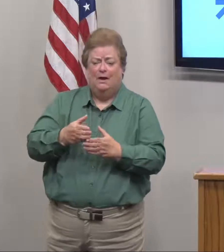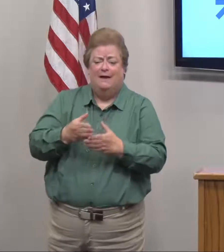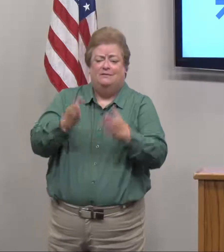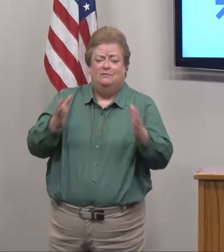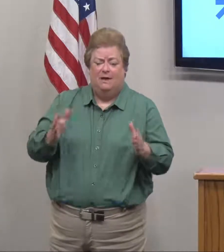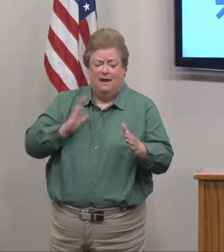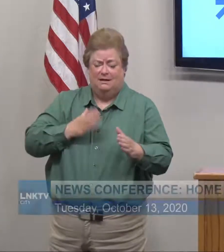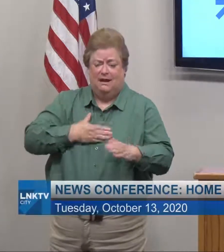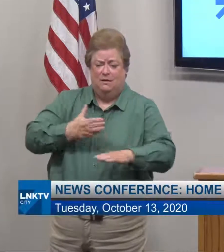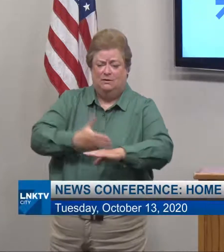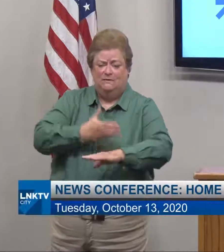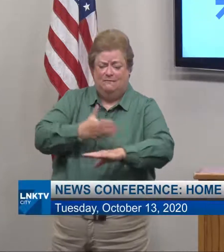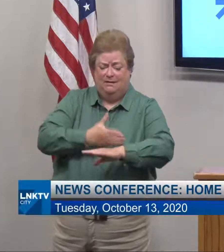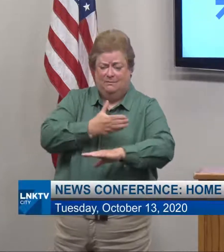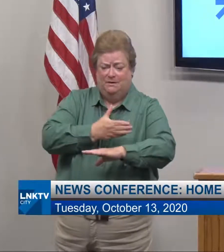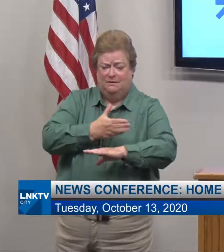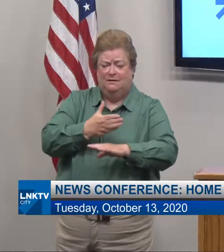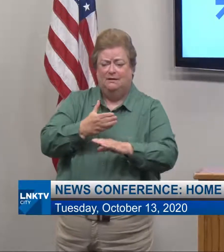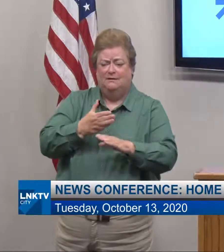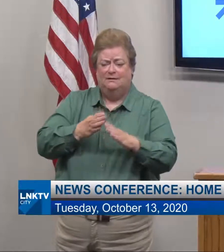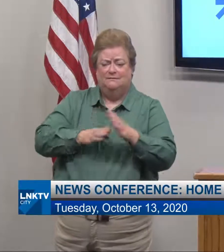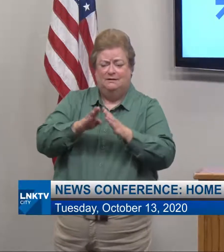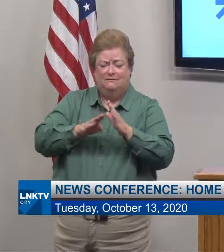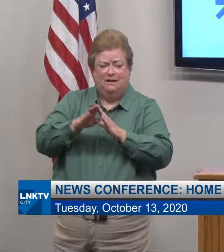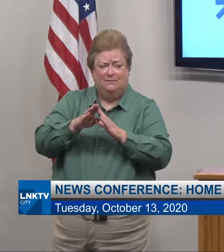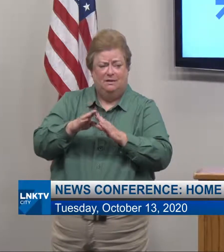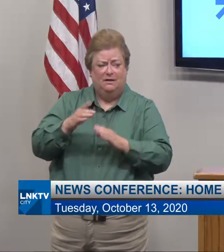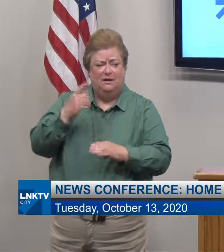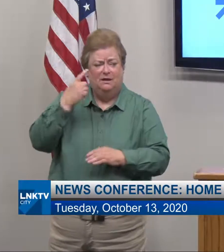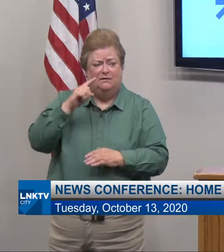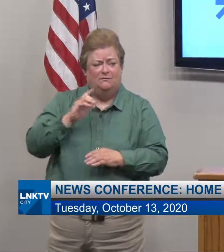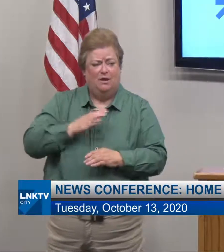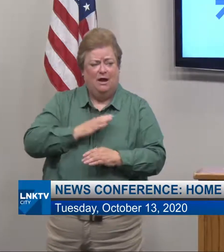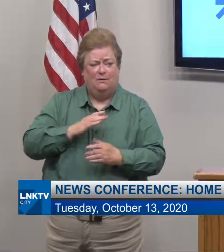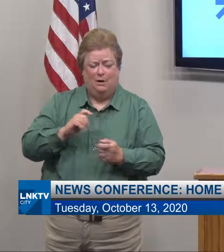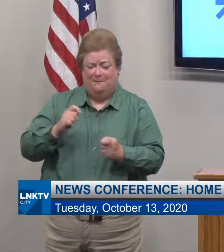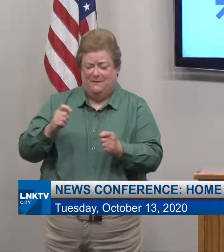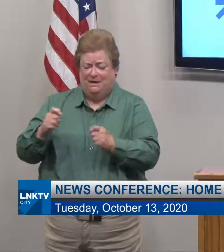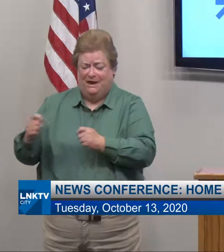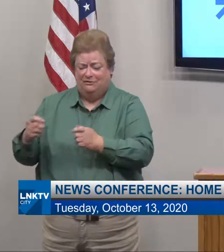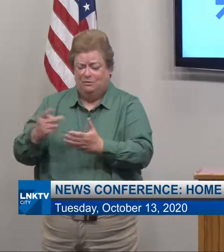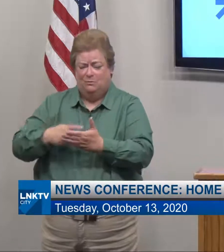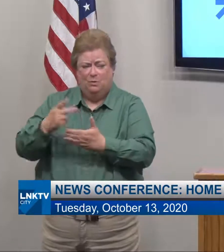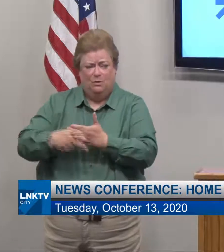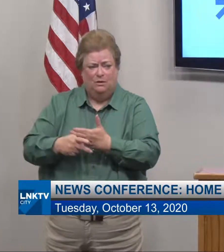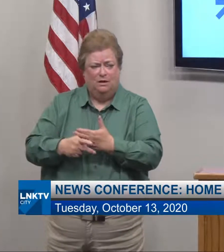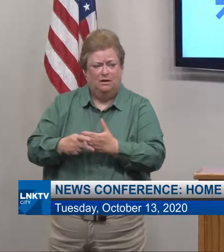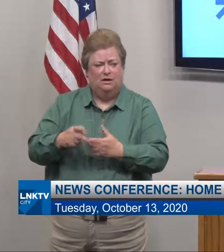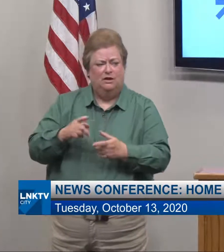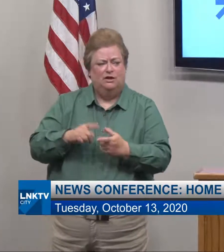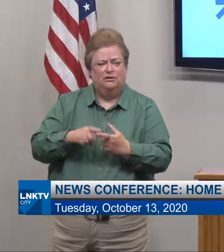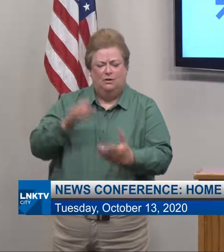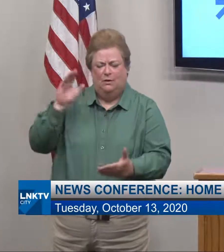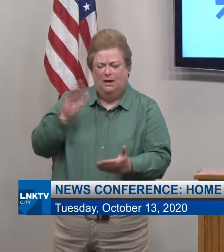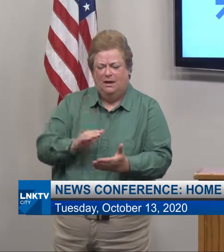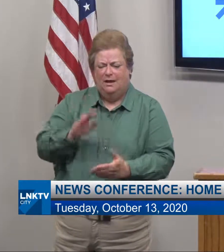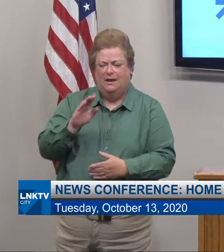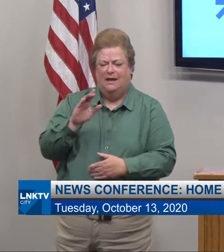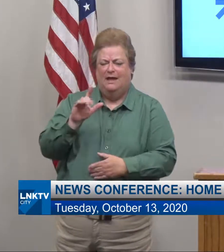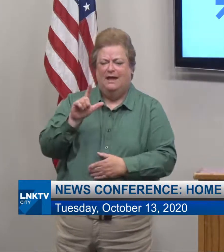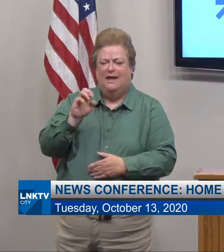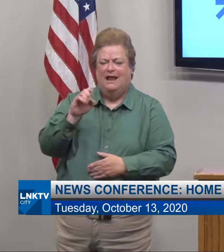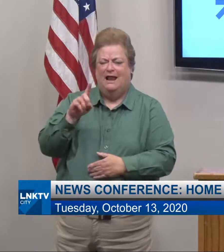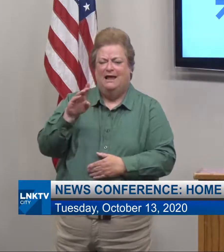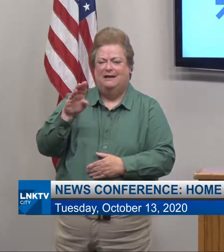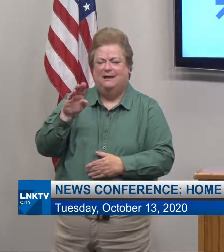development department's lead-based paint mitigation program, which eliminates lead-based paint issues in houses